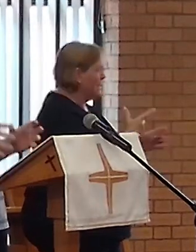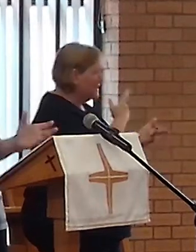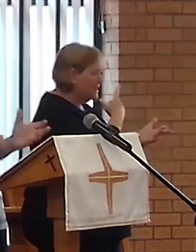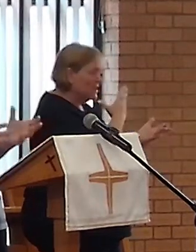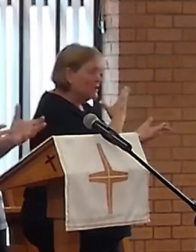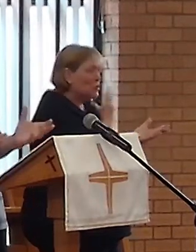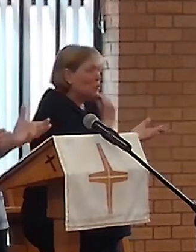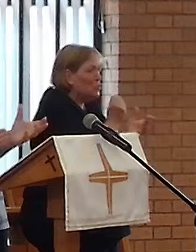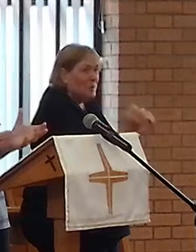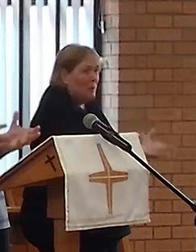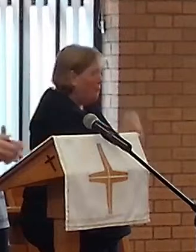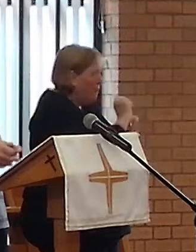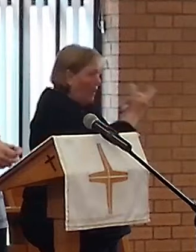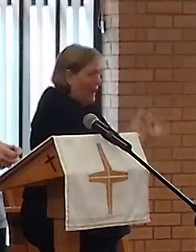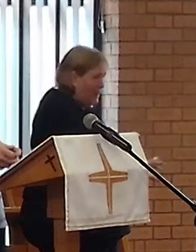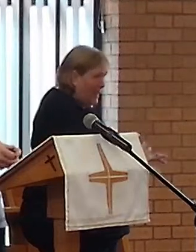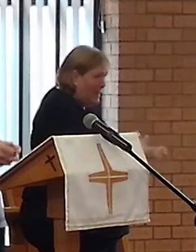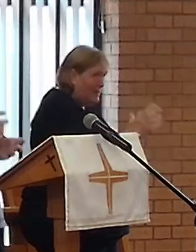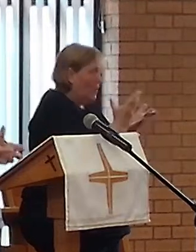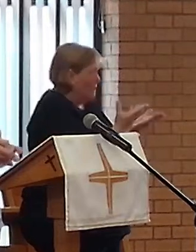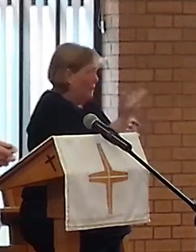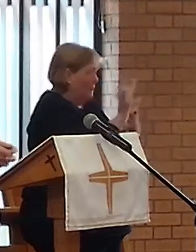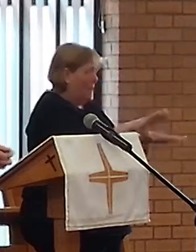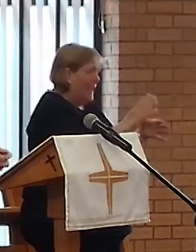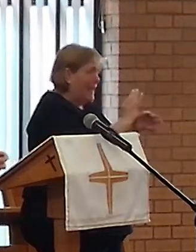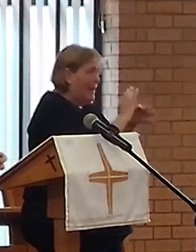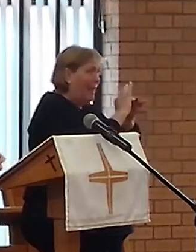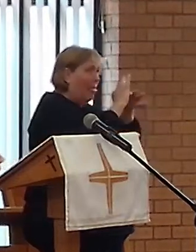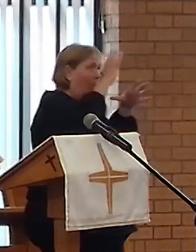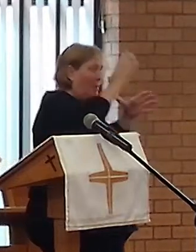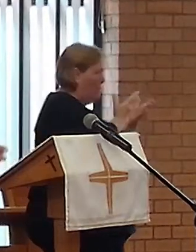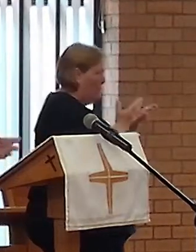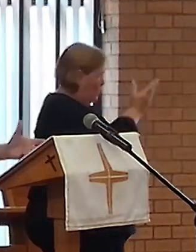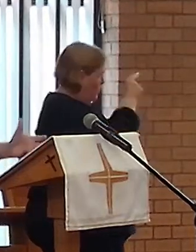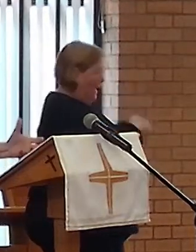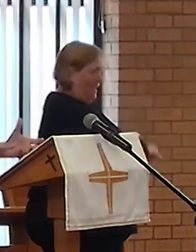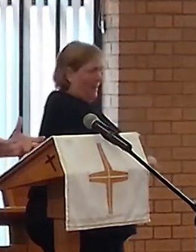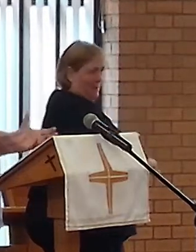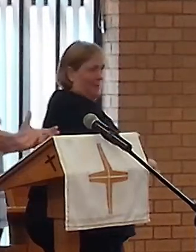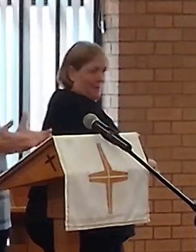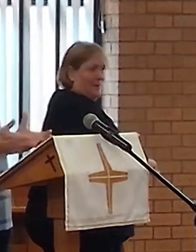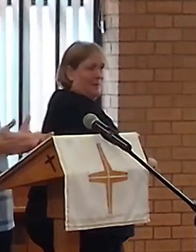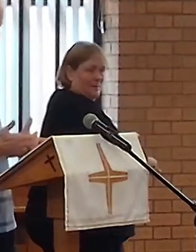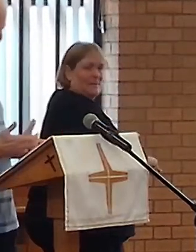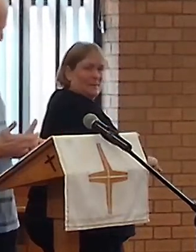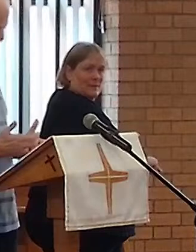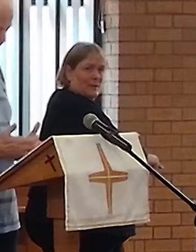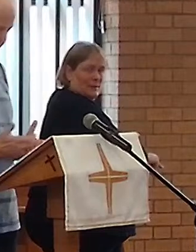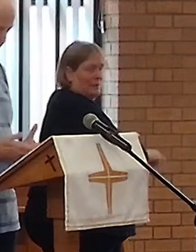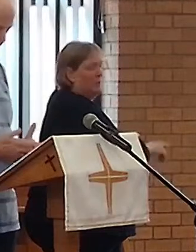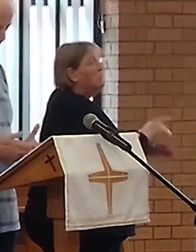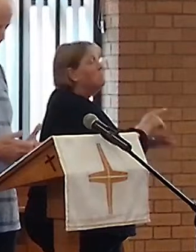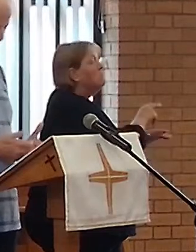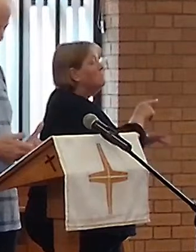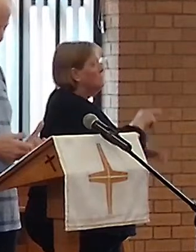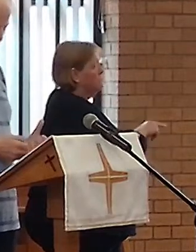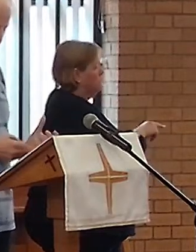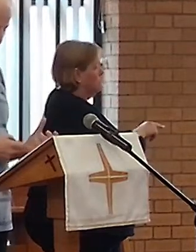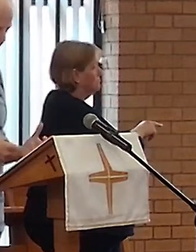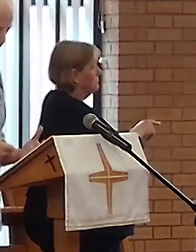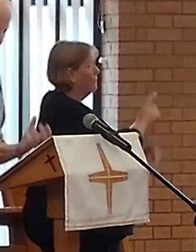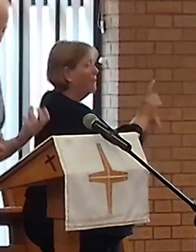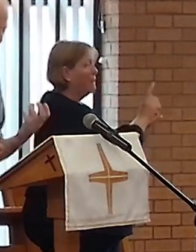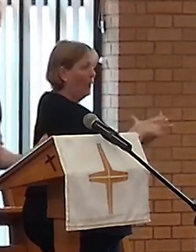They're separated from God because of it. It's ignorance. And because of it, they've given over themselves to all kinds